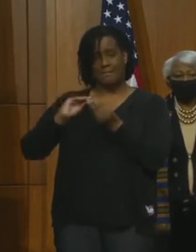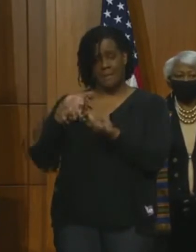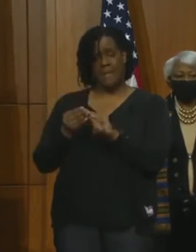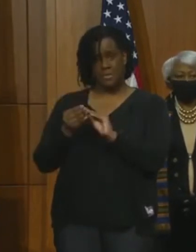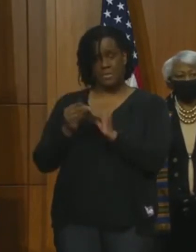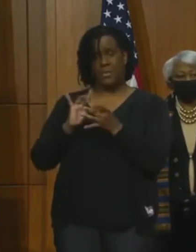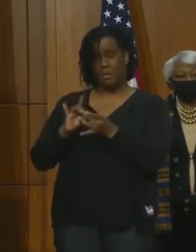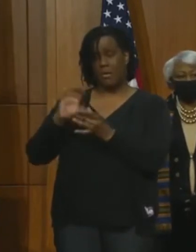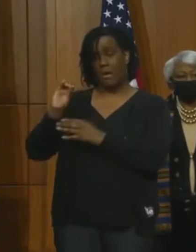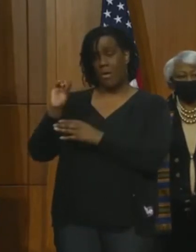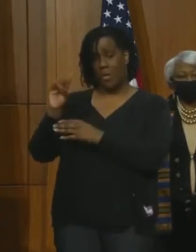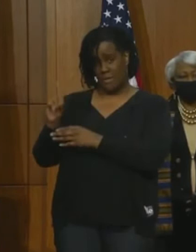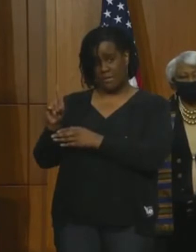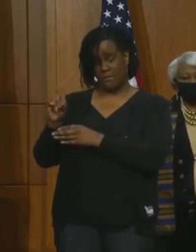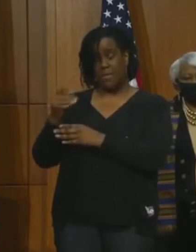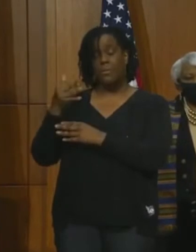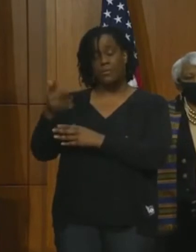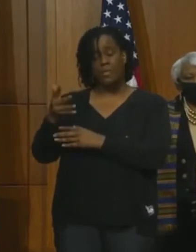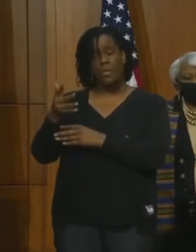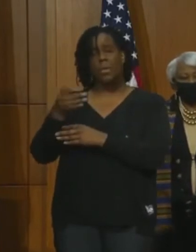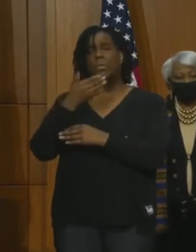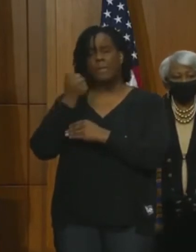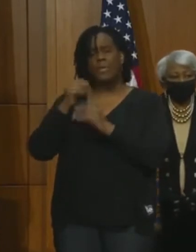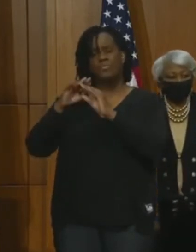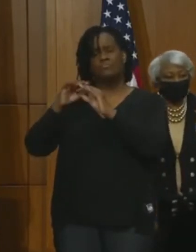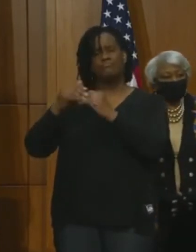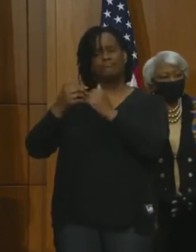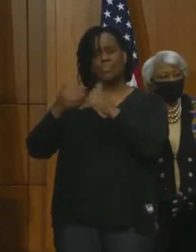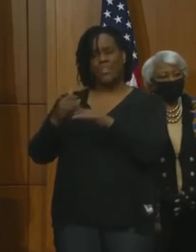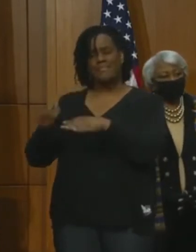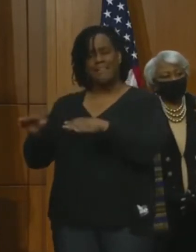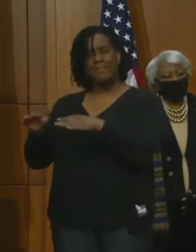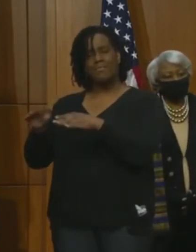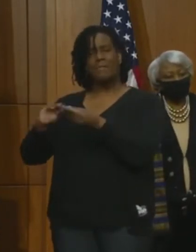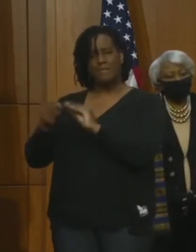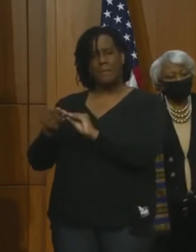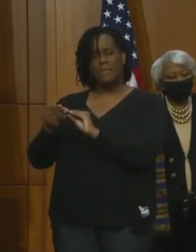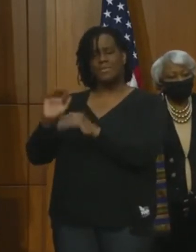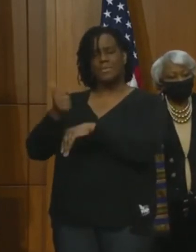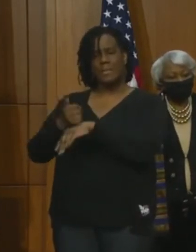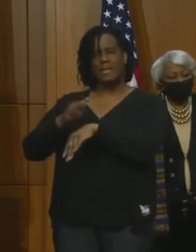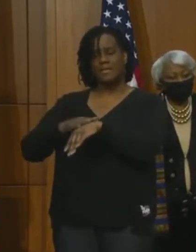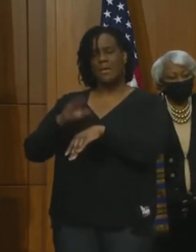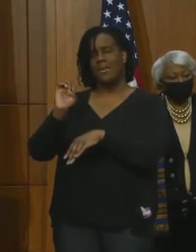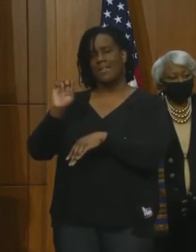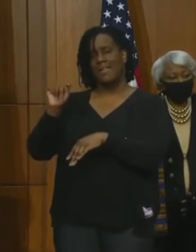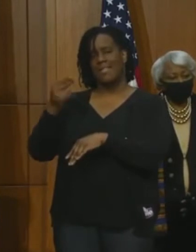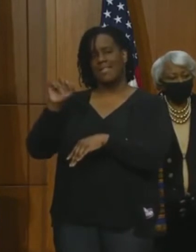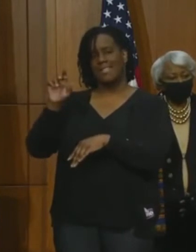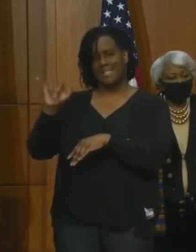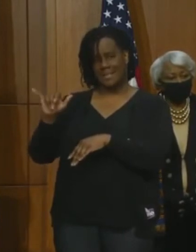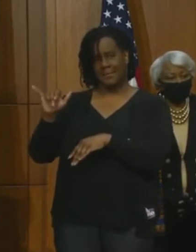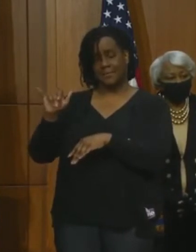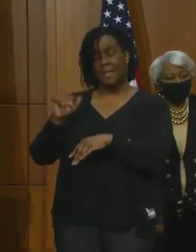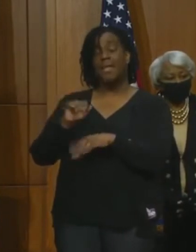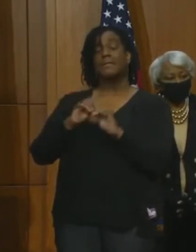greater demographic breakdown of cases by different ethnicities. The Department of Health will be including